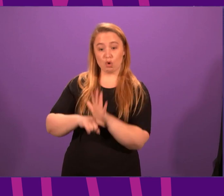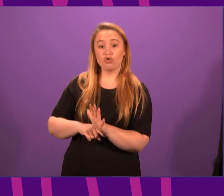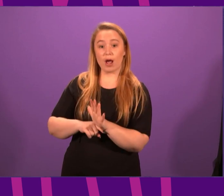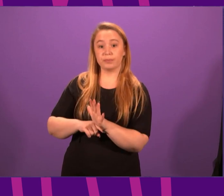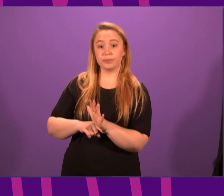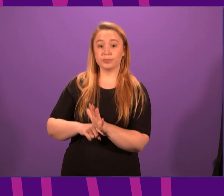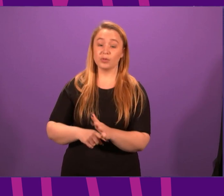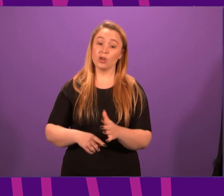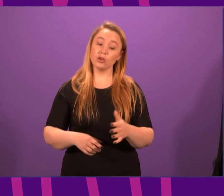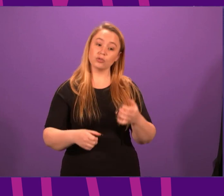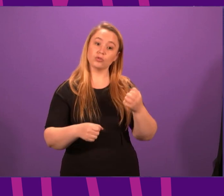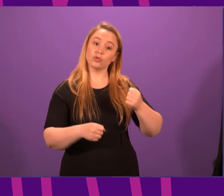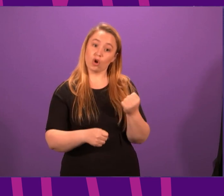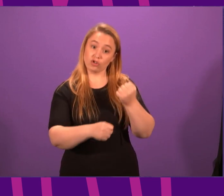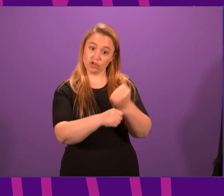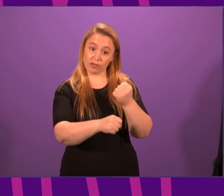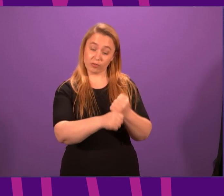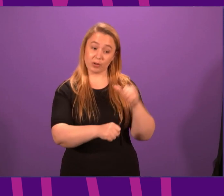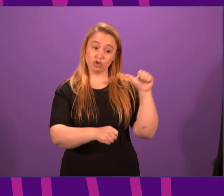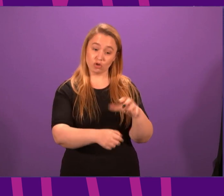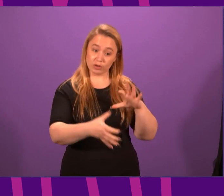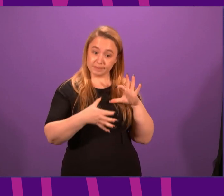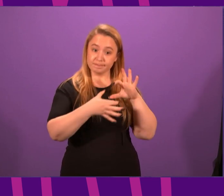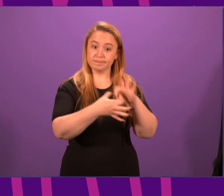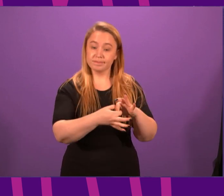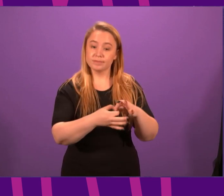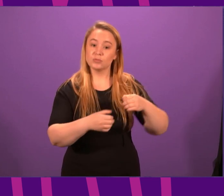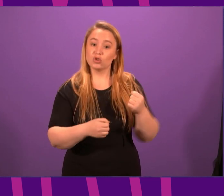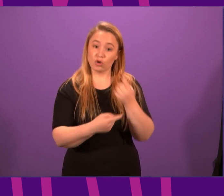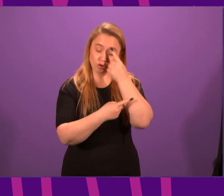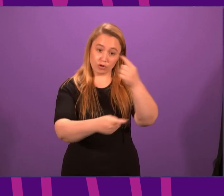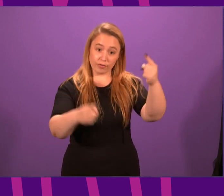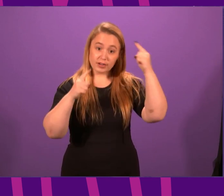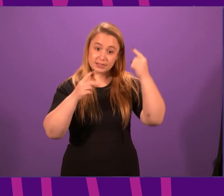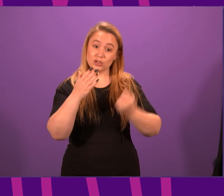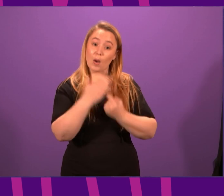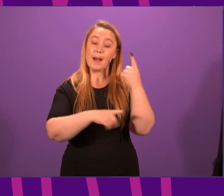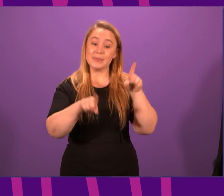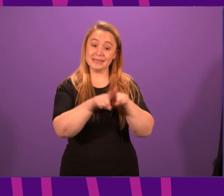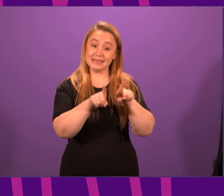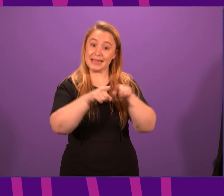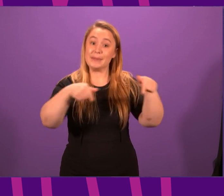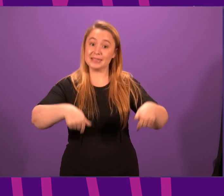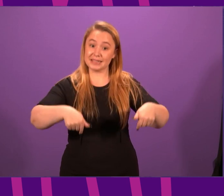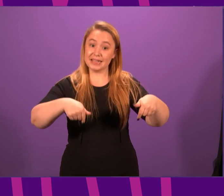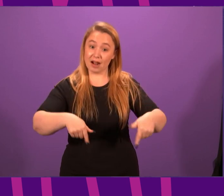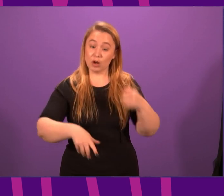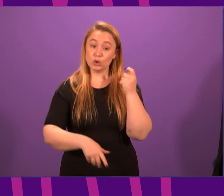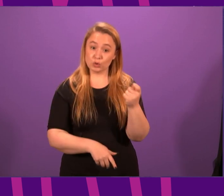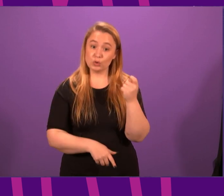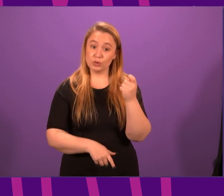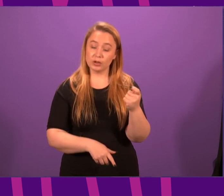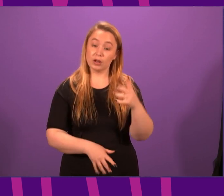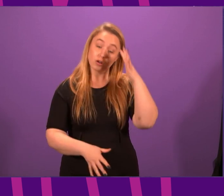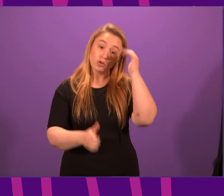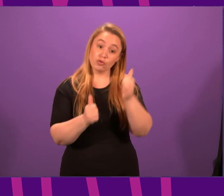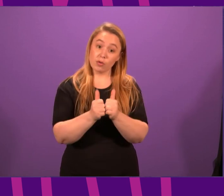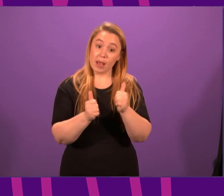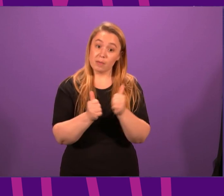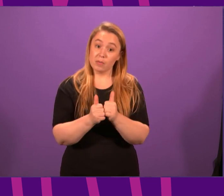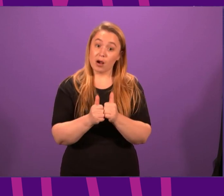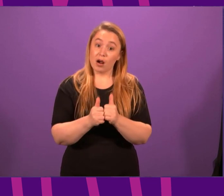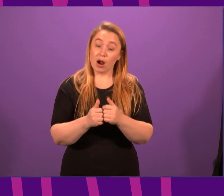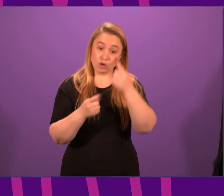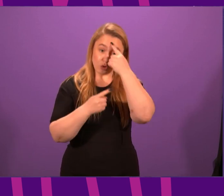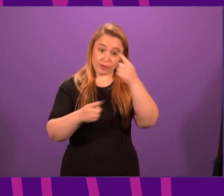on the Scottish Government to work with Scottish universities to let this happen here as soon as possible. Because don't forget, it was the return